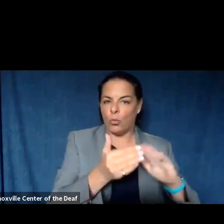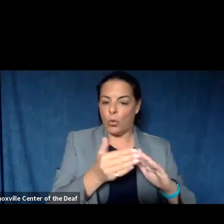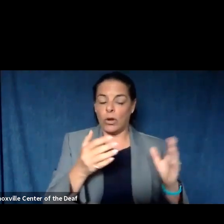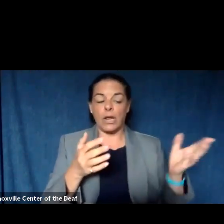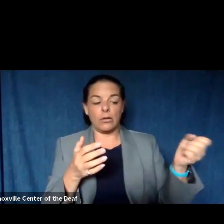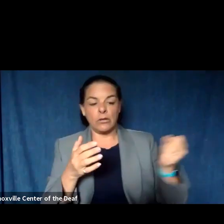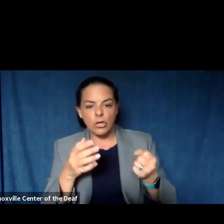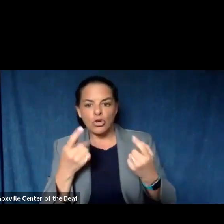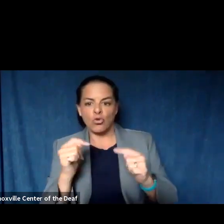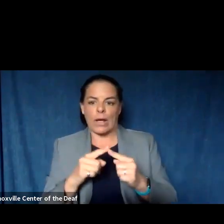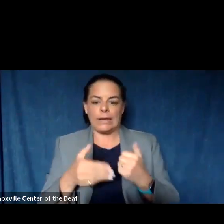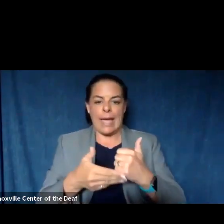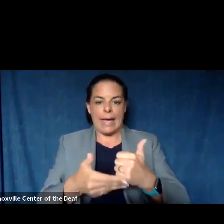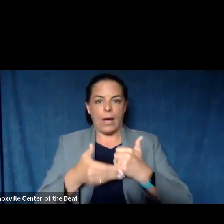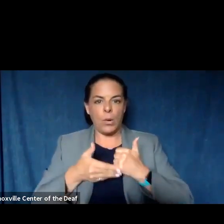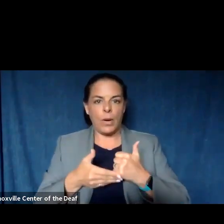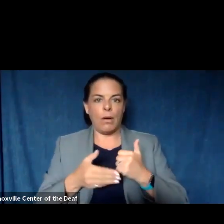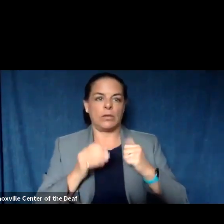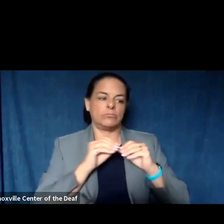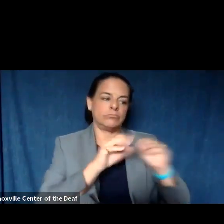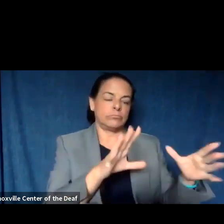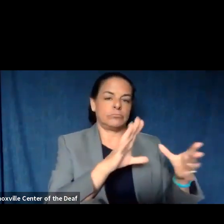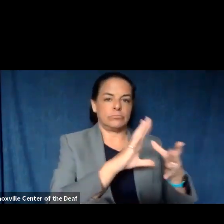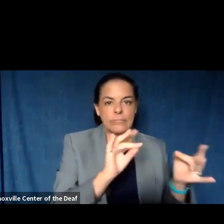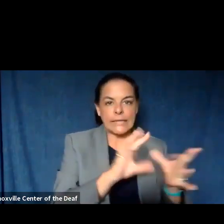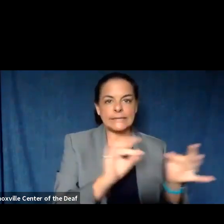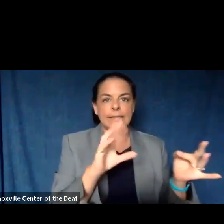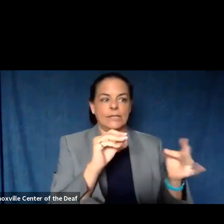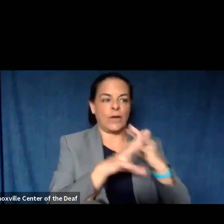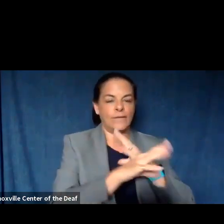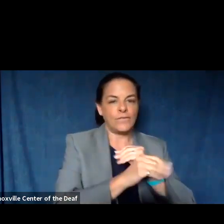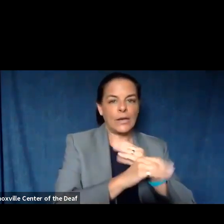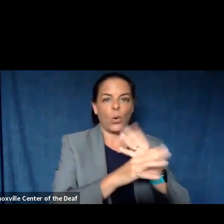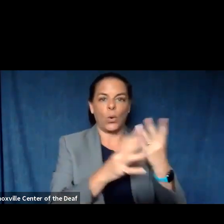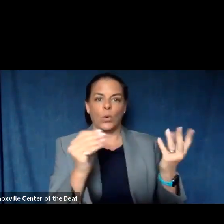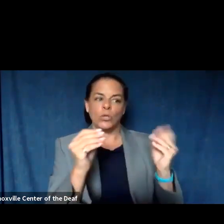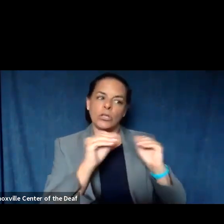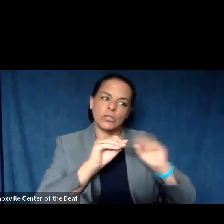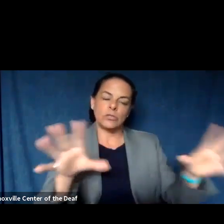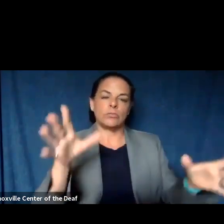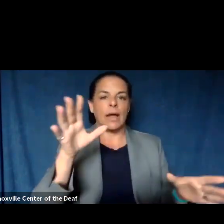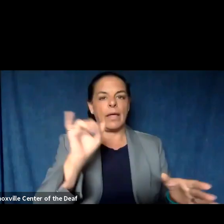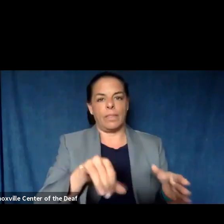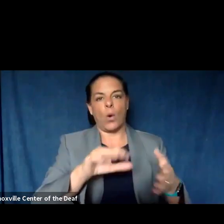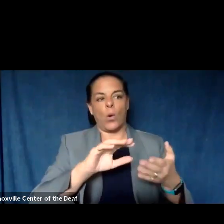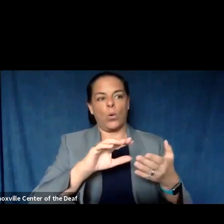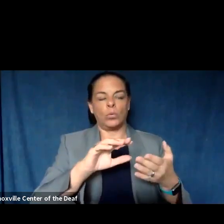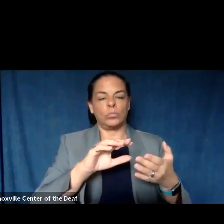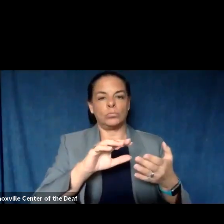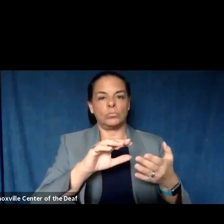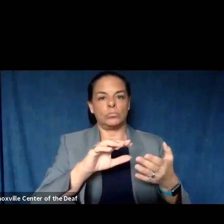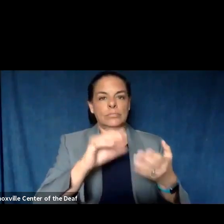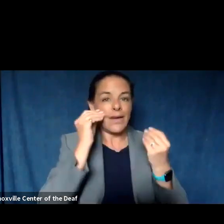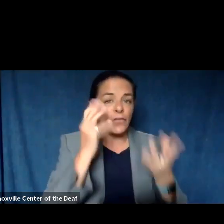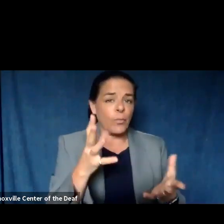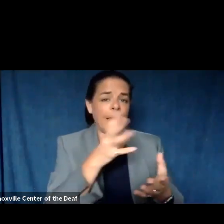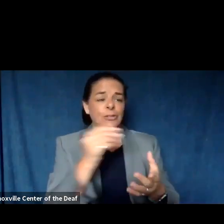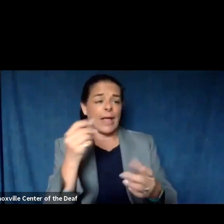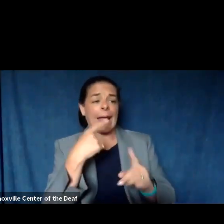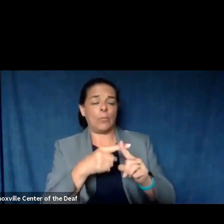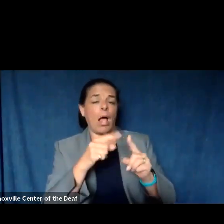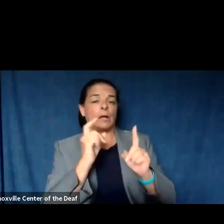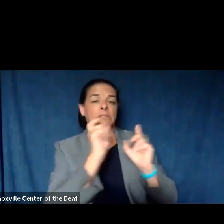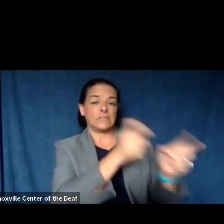to also help us with messaging and some videos and to circulate the messages, as well as getting masks out into the